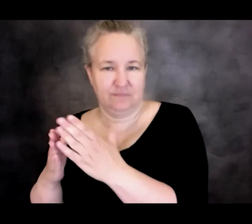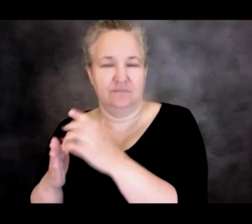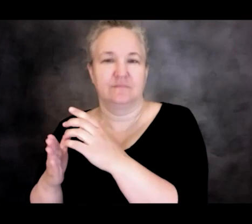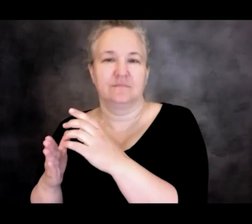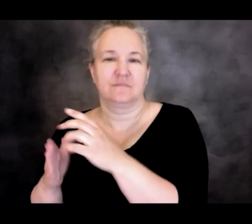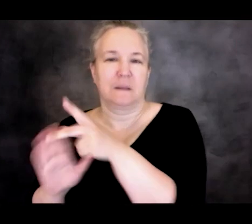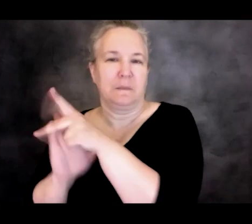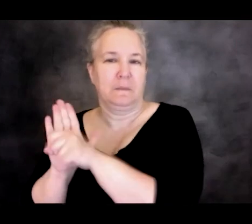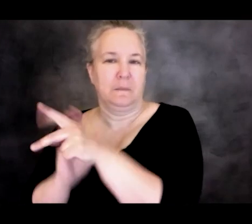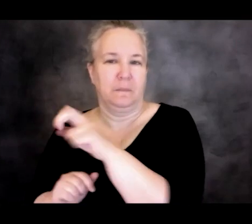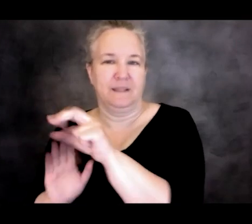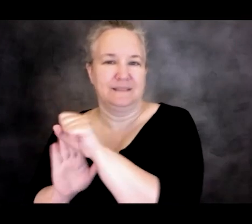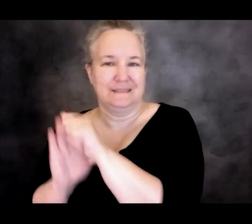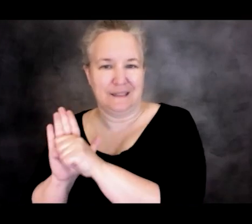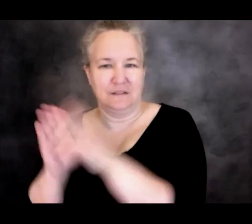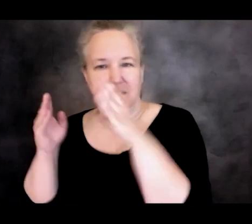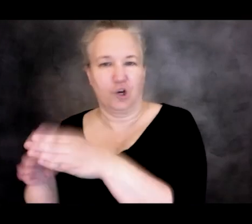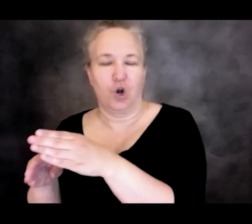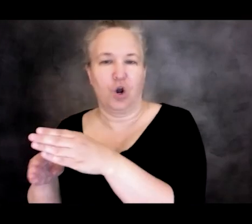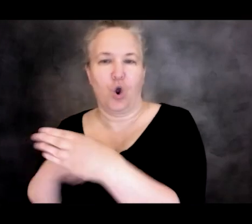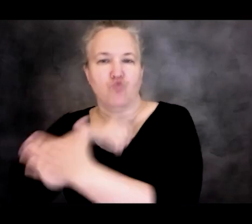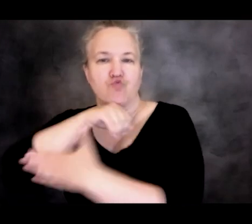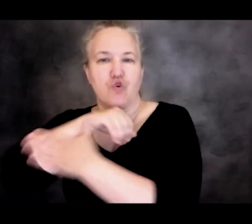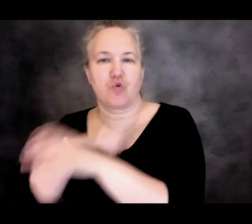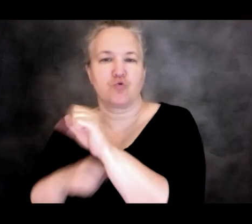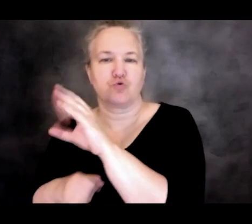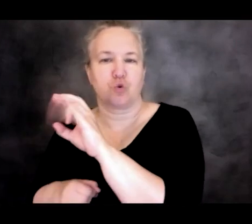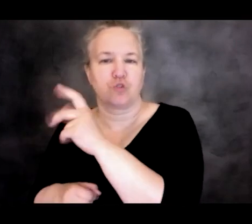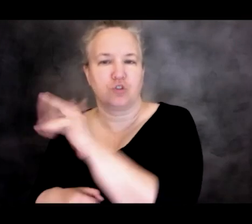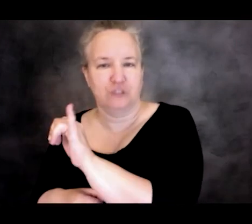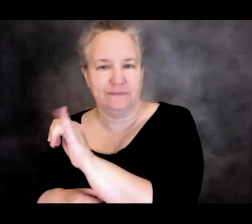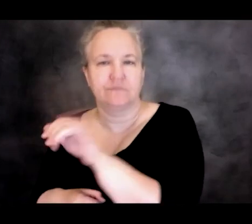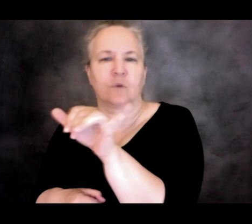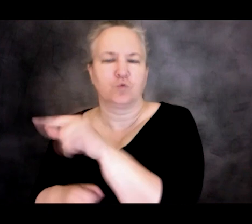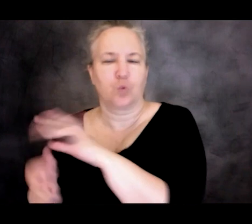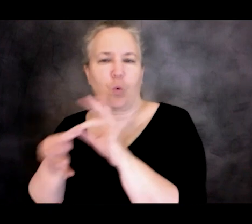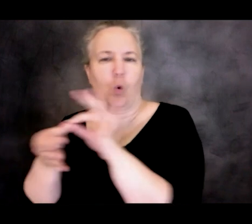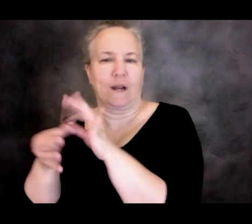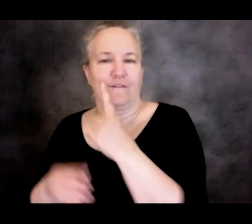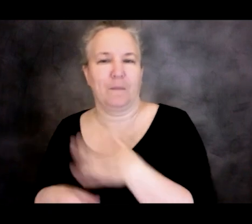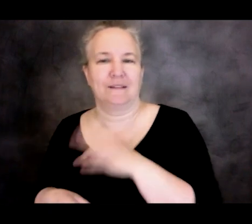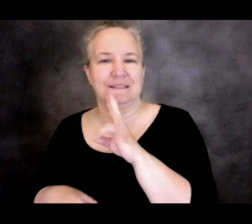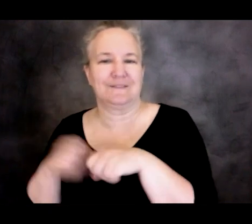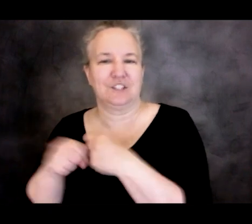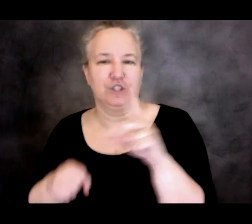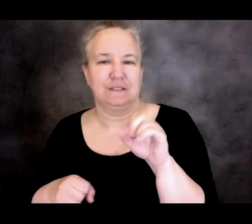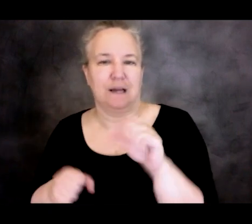in rural sociology. Christina is also the coordinator for my 7-year DACA study.